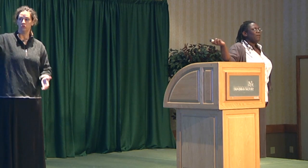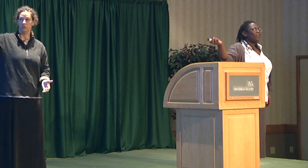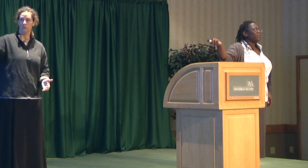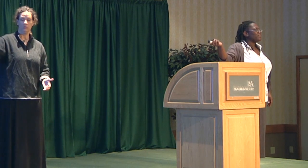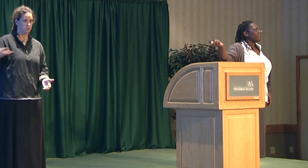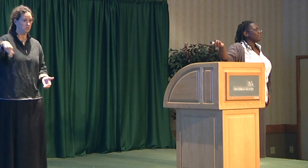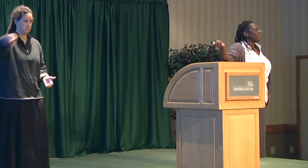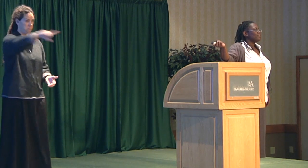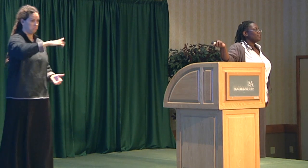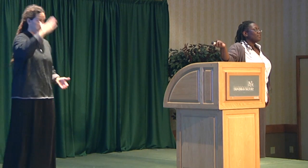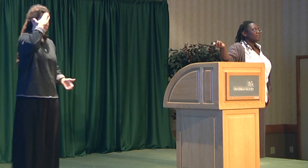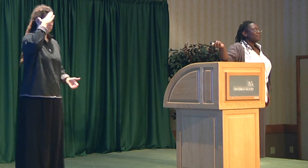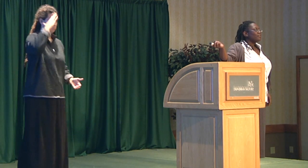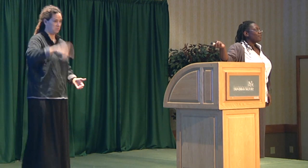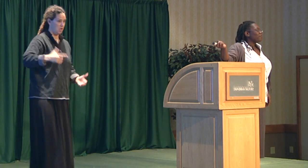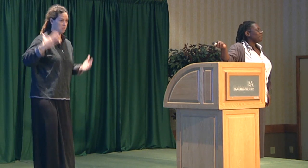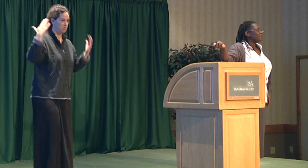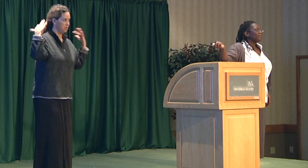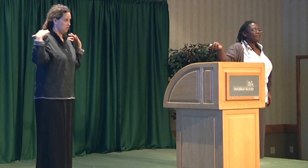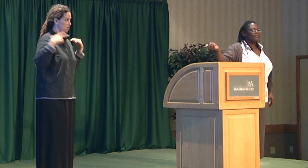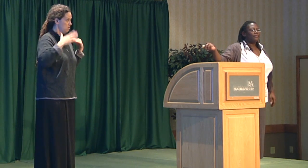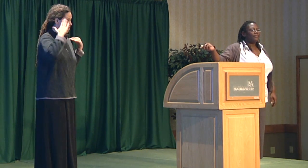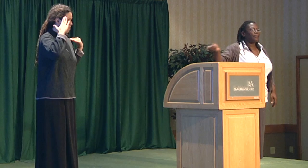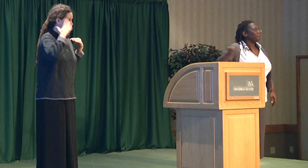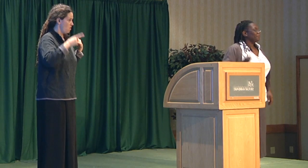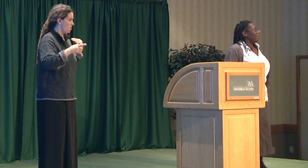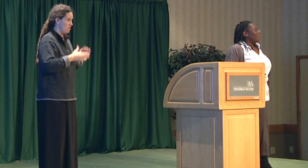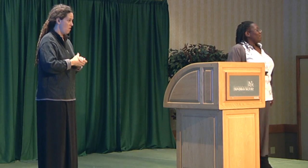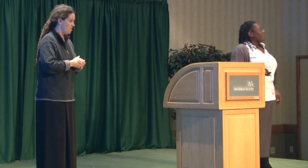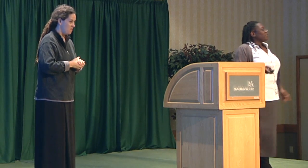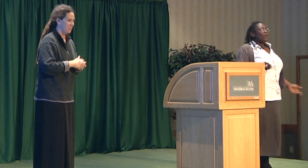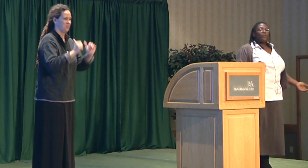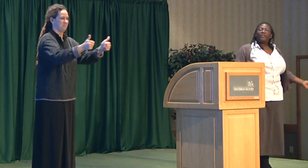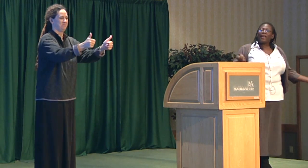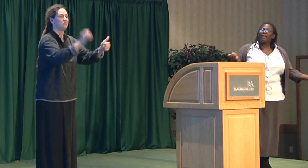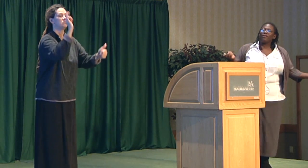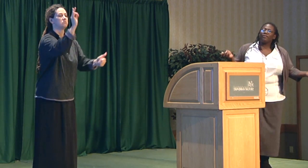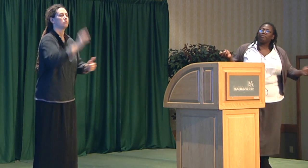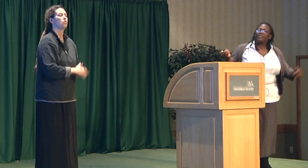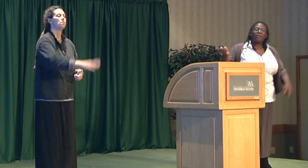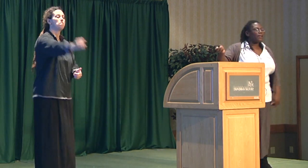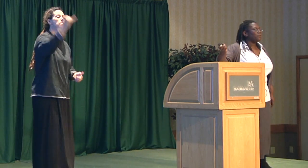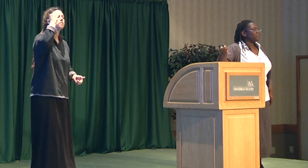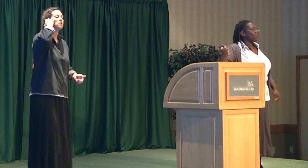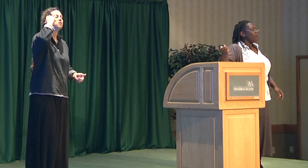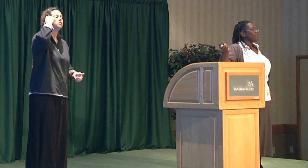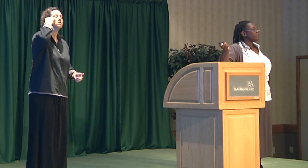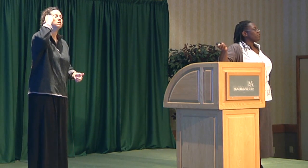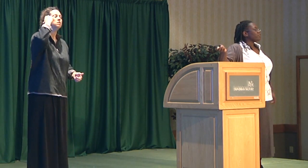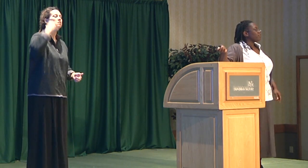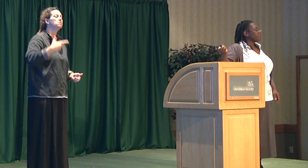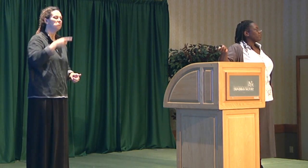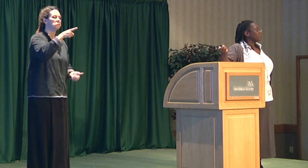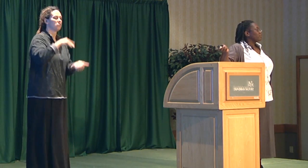Does anybody know what this is? No? Good. Okay, so say somebody comes into your